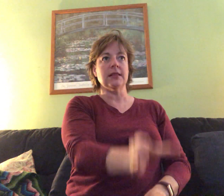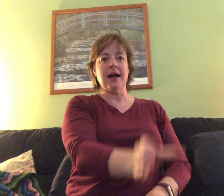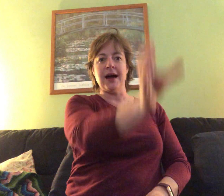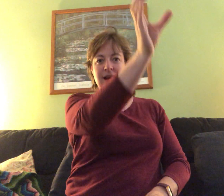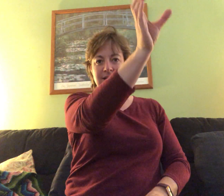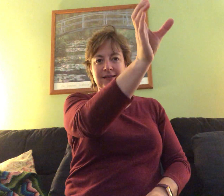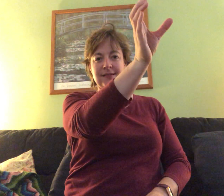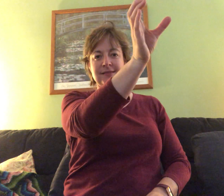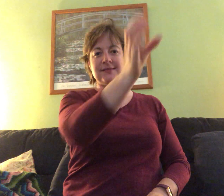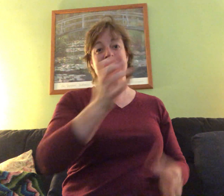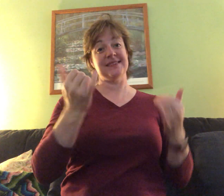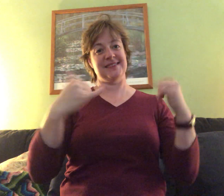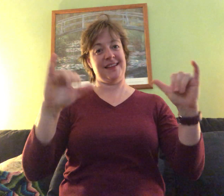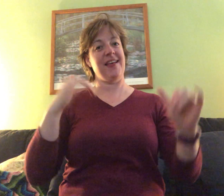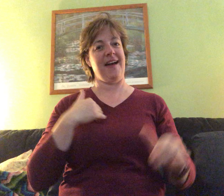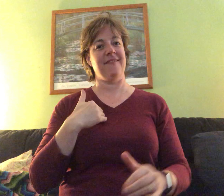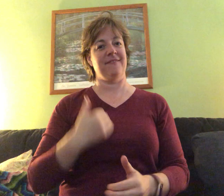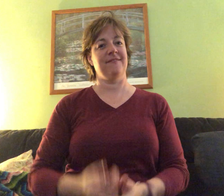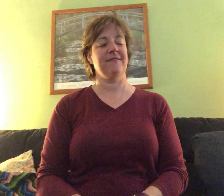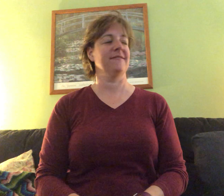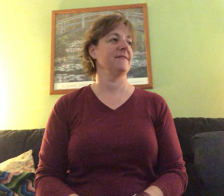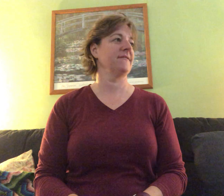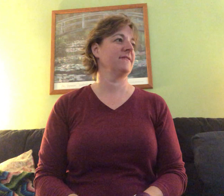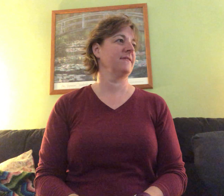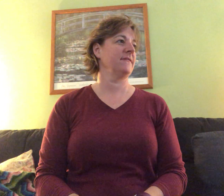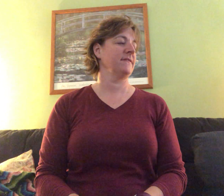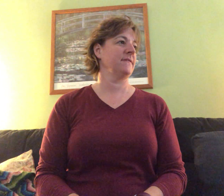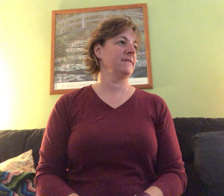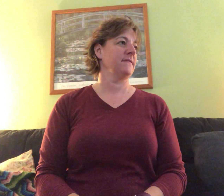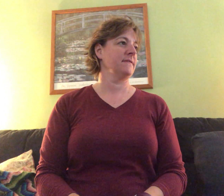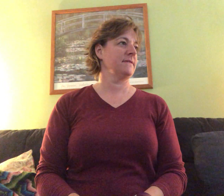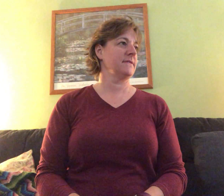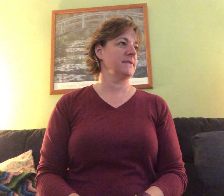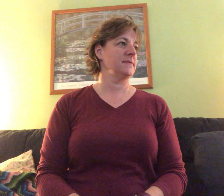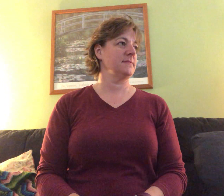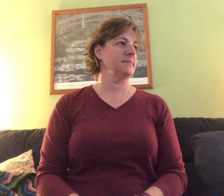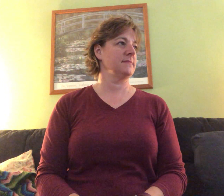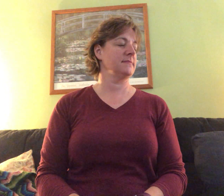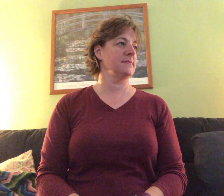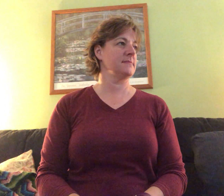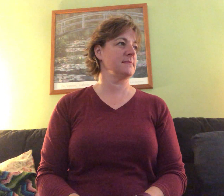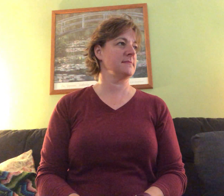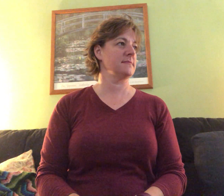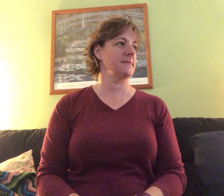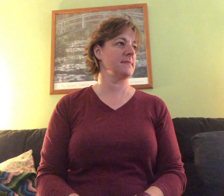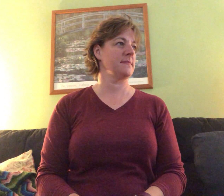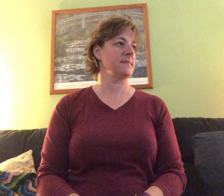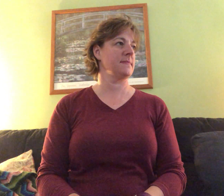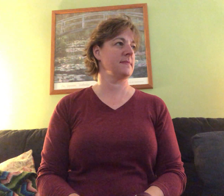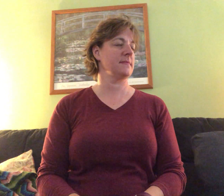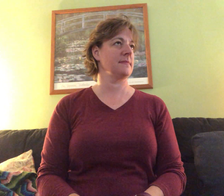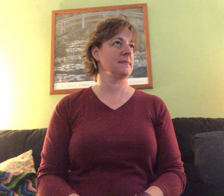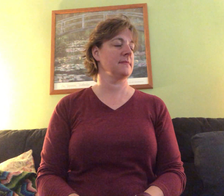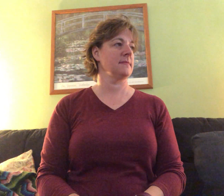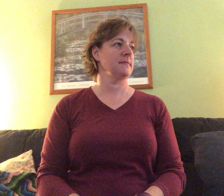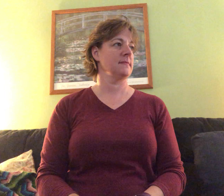When I was in my late 20s, I got the real antique bug, and I used to attend many estate